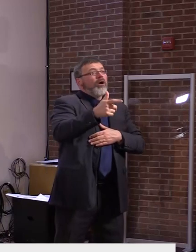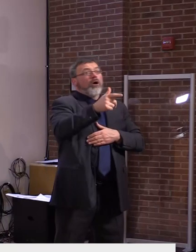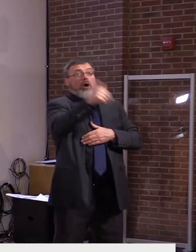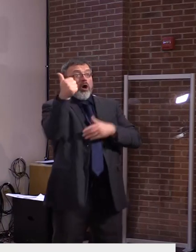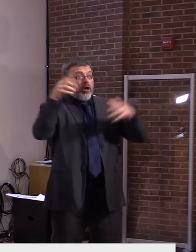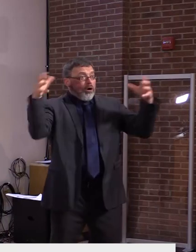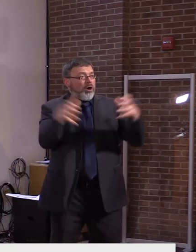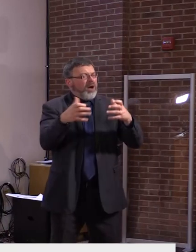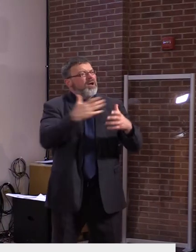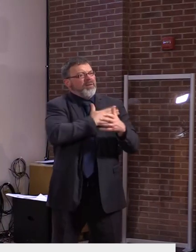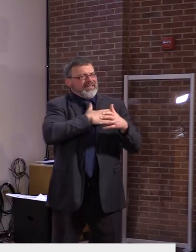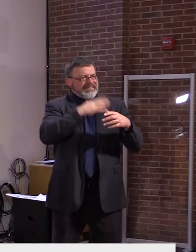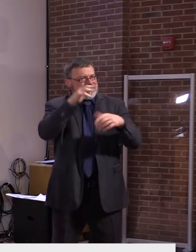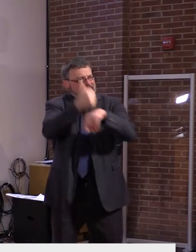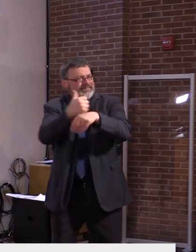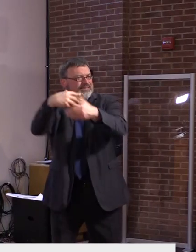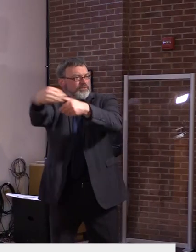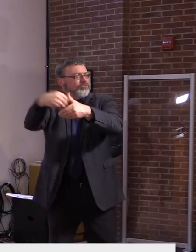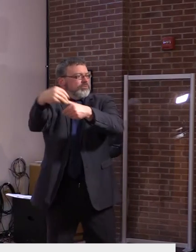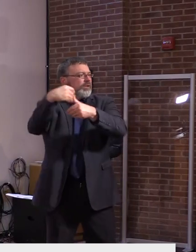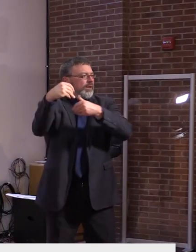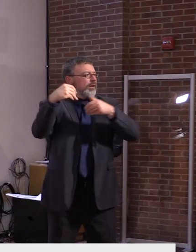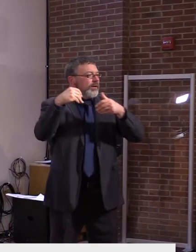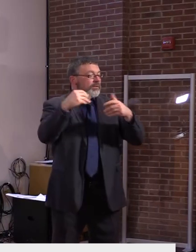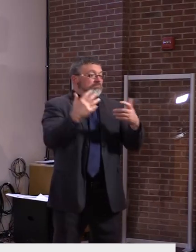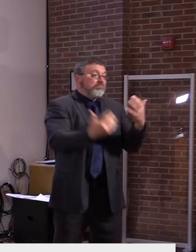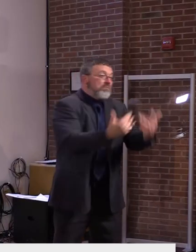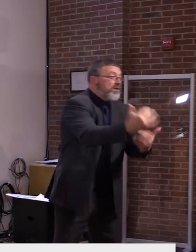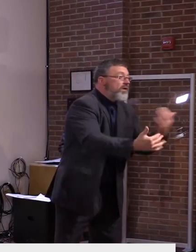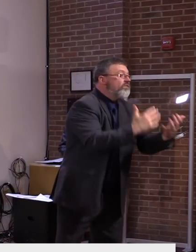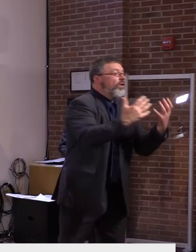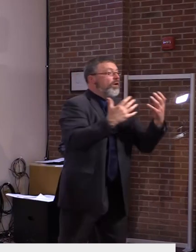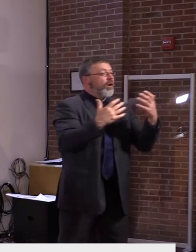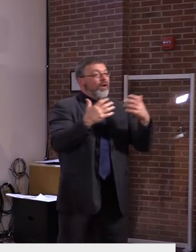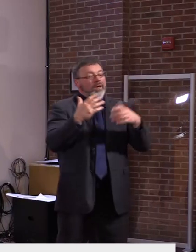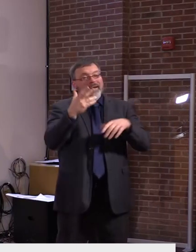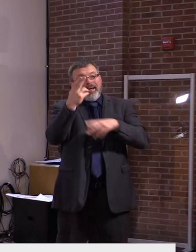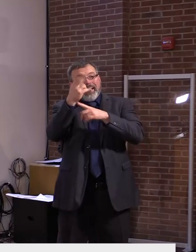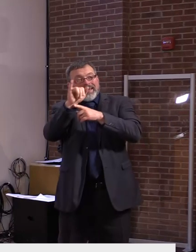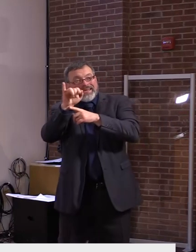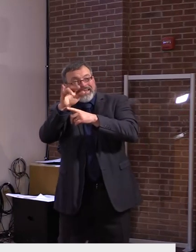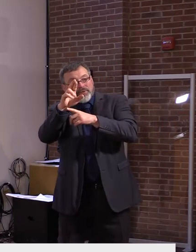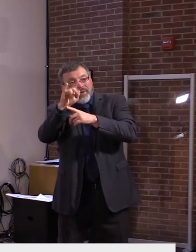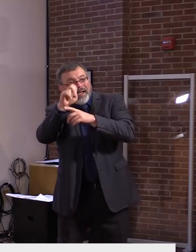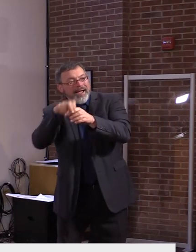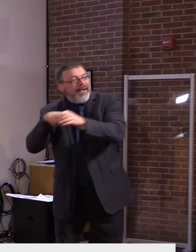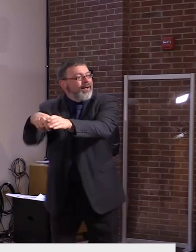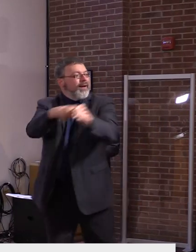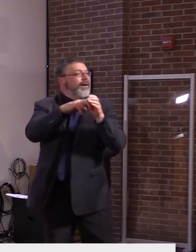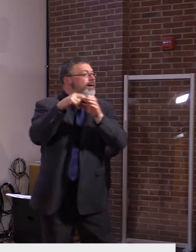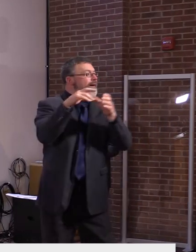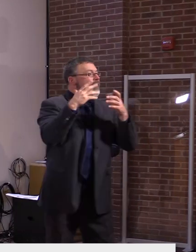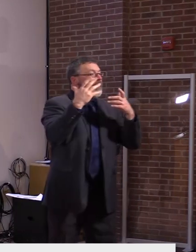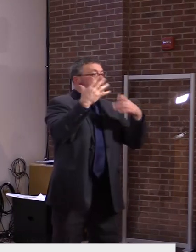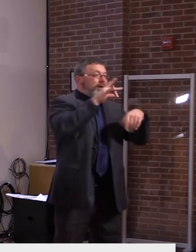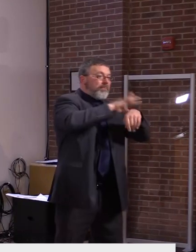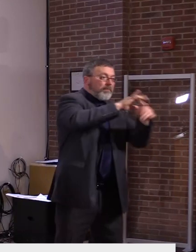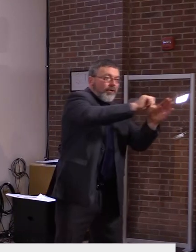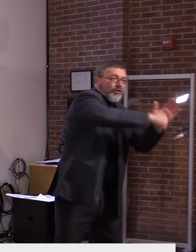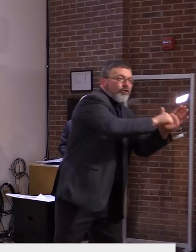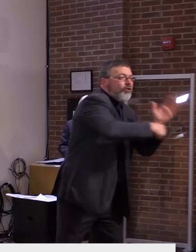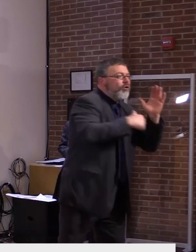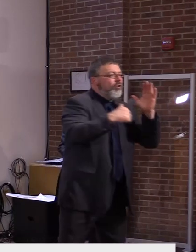be campfires, costume parades, haunted hayrides, pumpkin carving. They're all great with an outdoor